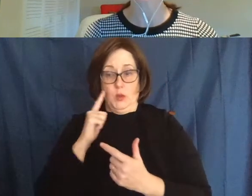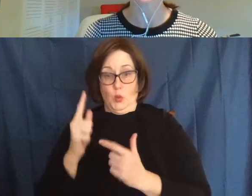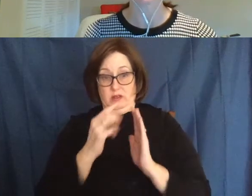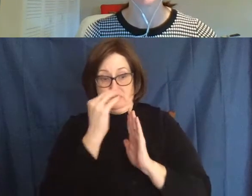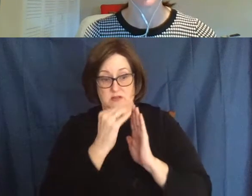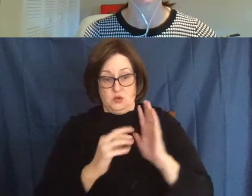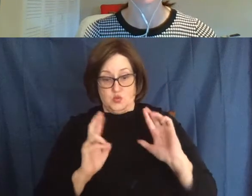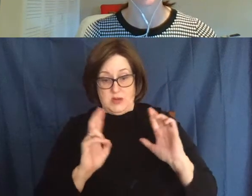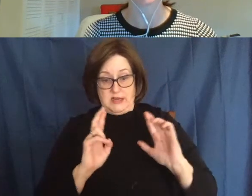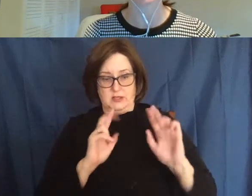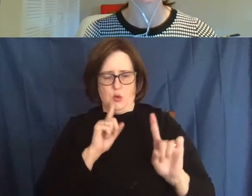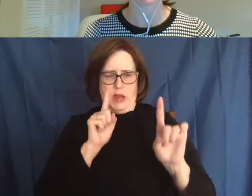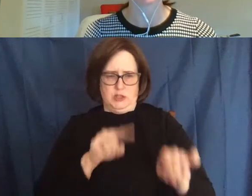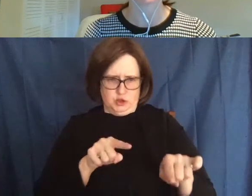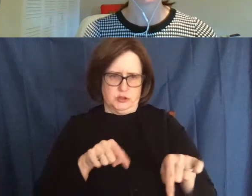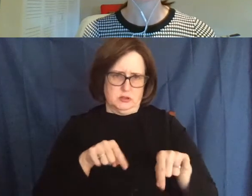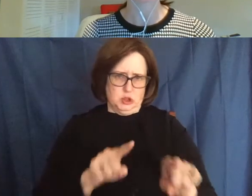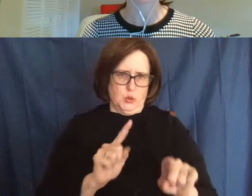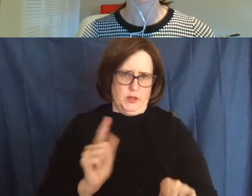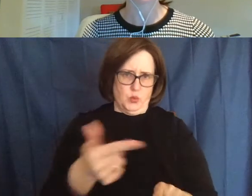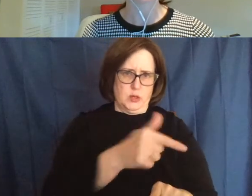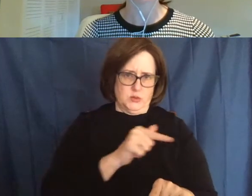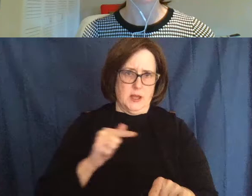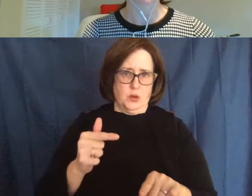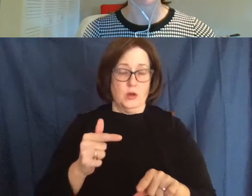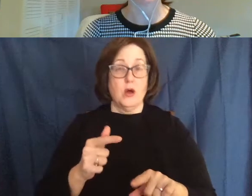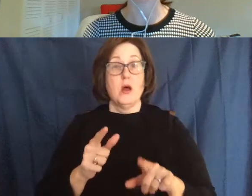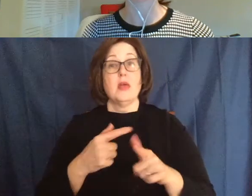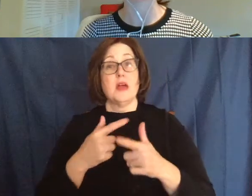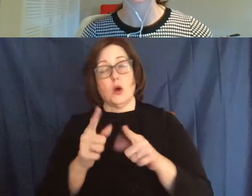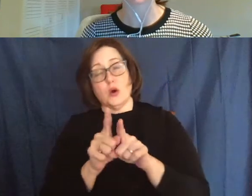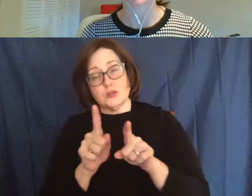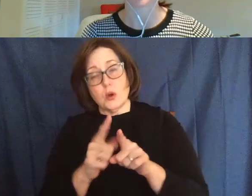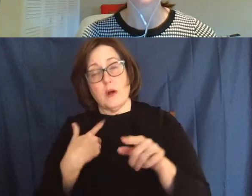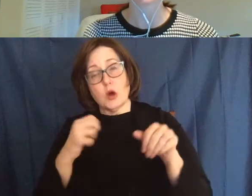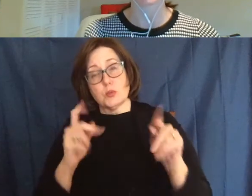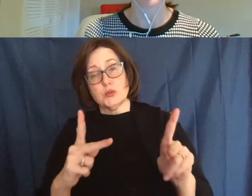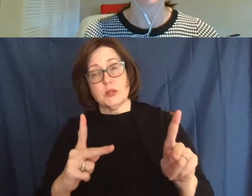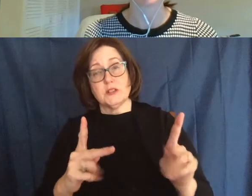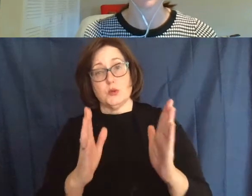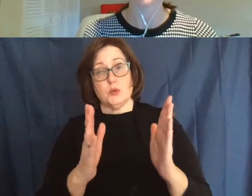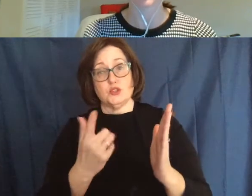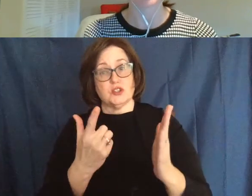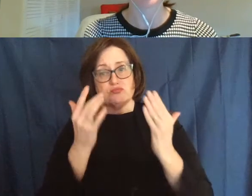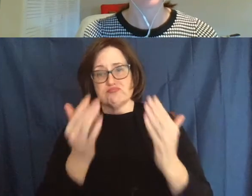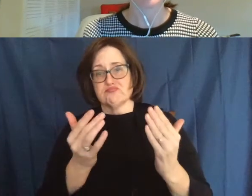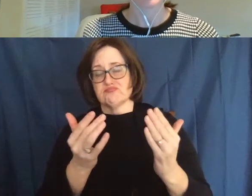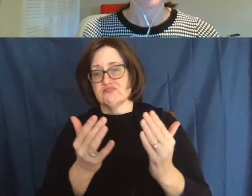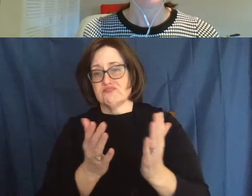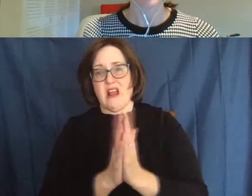also have a chance to ask your question directly via audio or video if you prefer, and I'll let you know how to do that